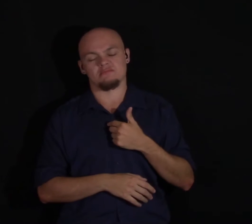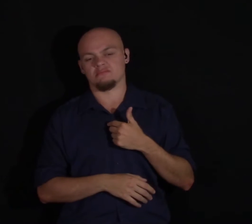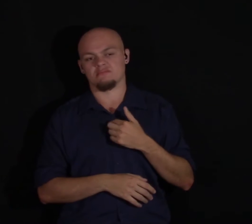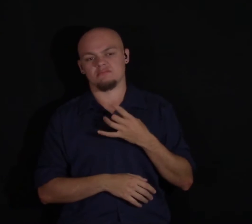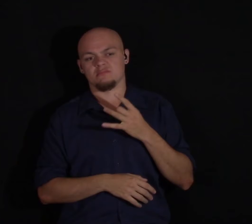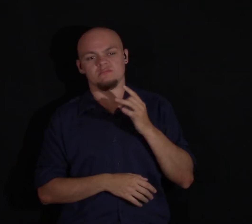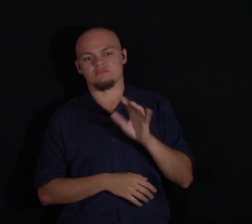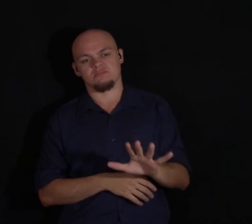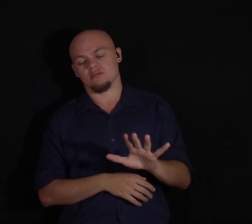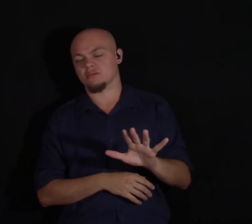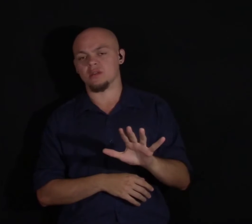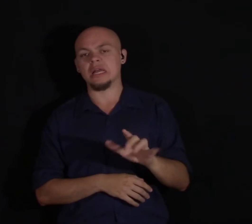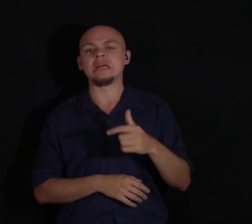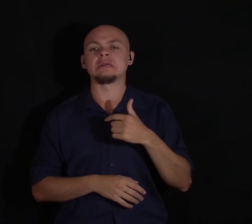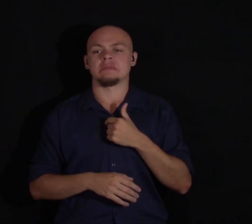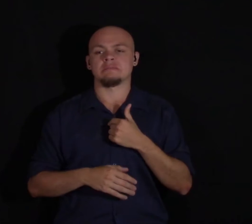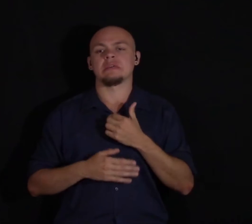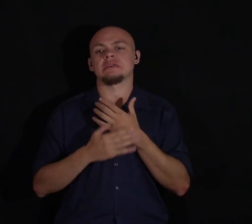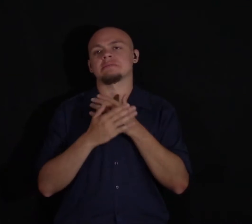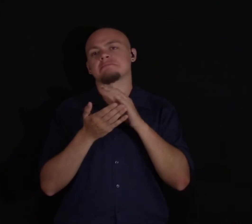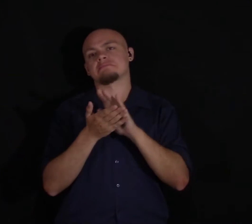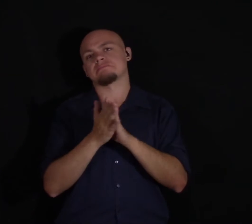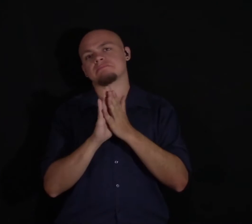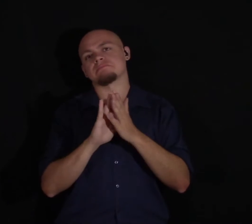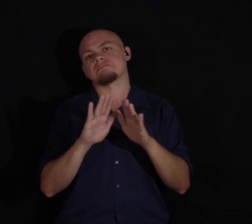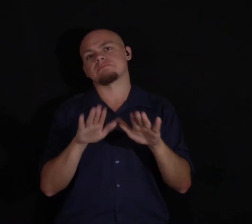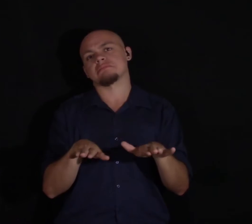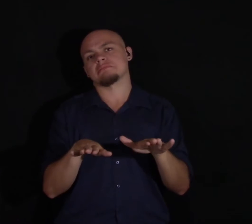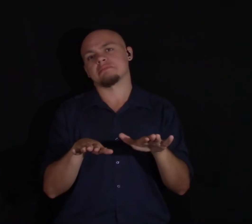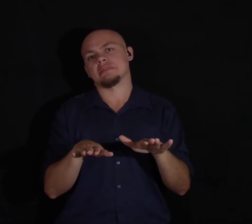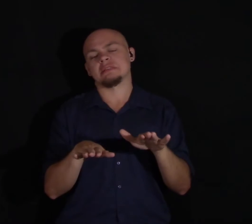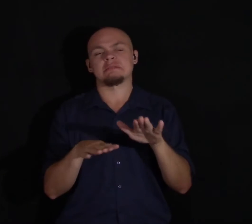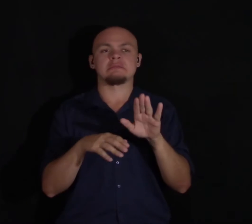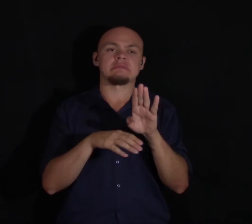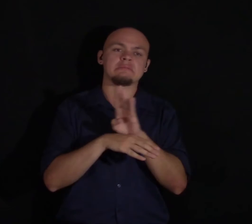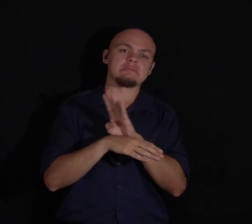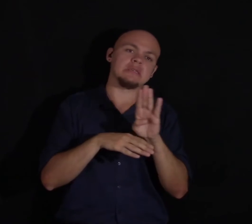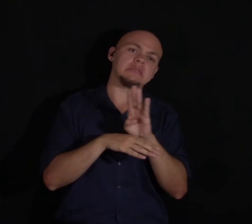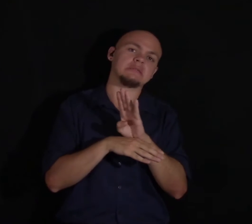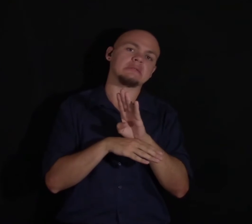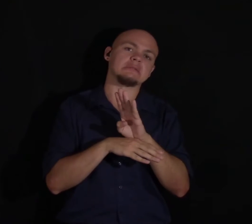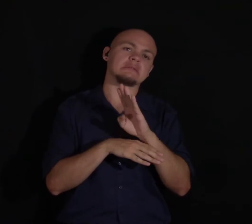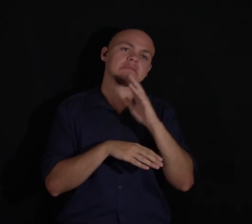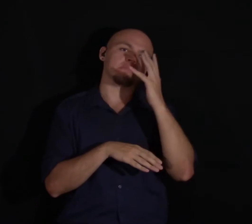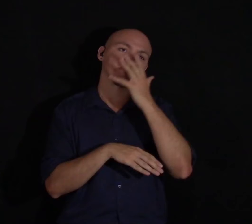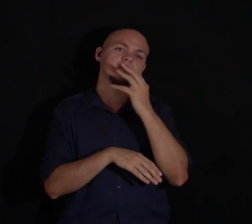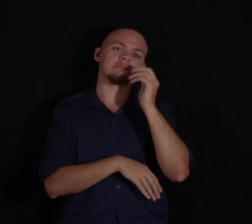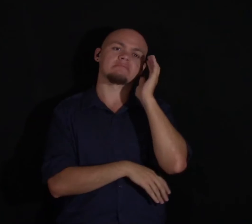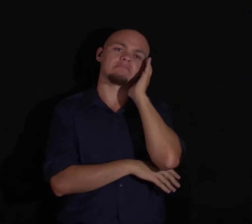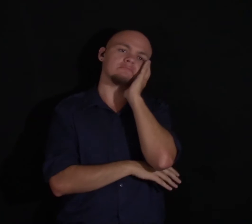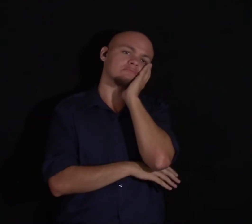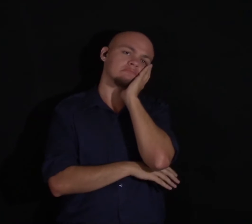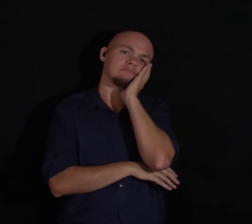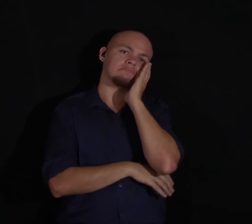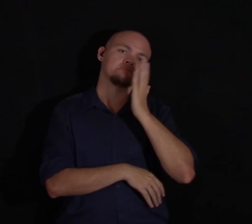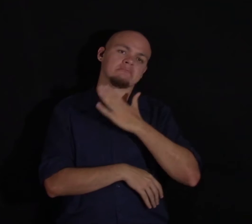transitory peace. But busy, uninteresting, joyous faces brought back despair to my heart. I saw